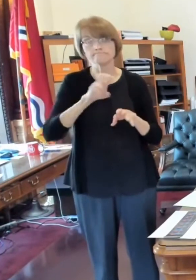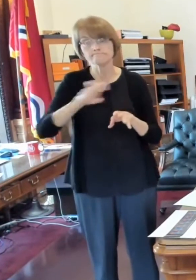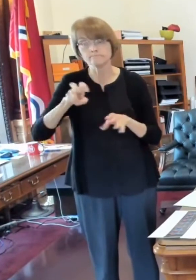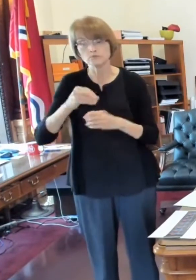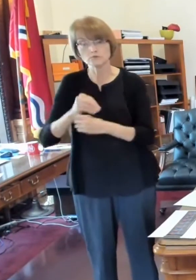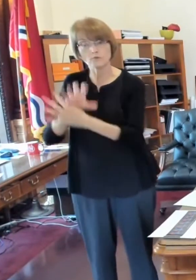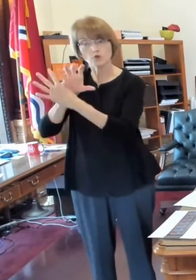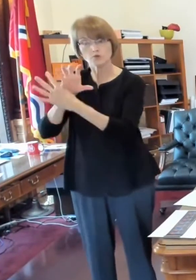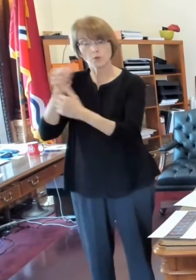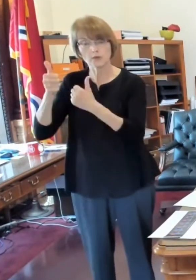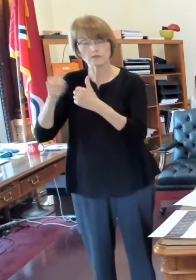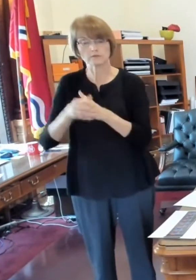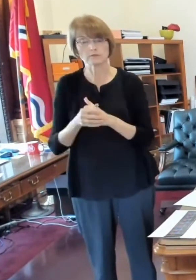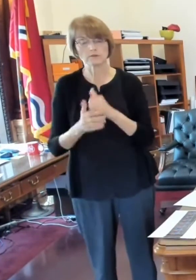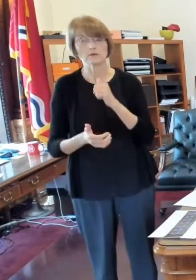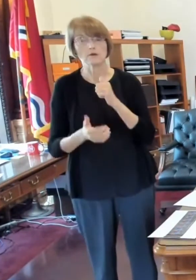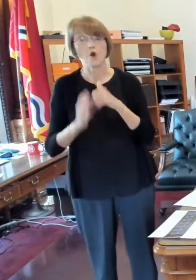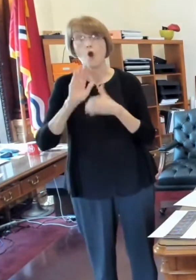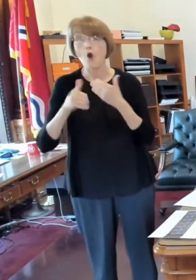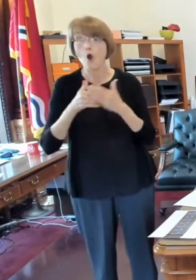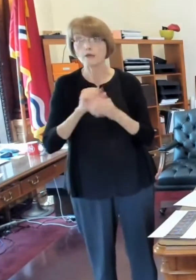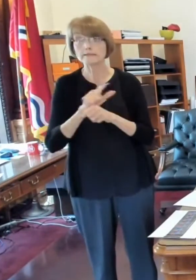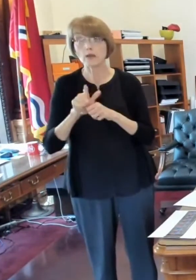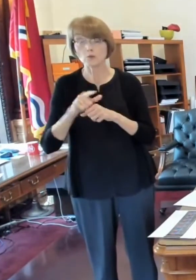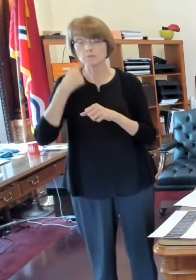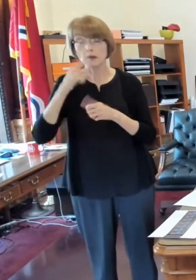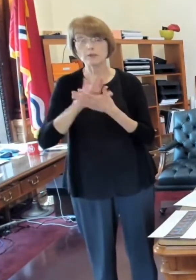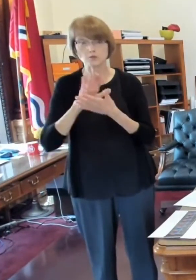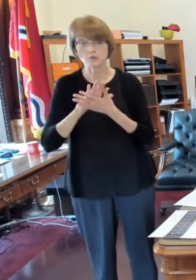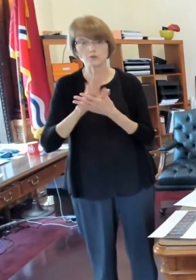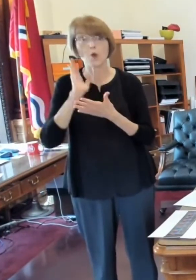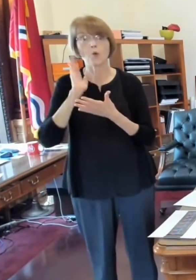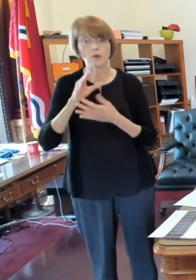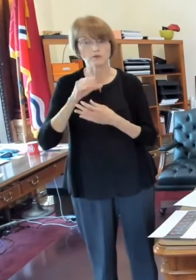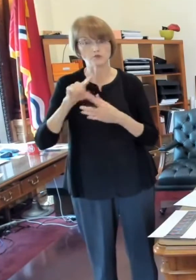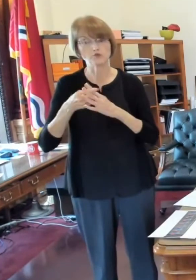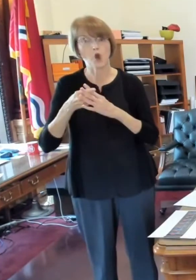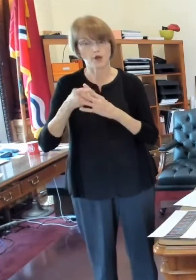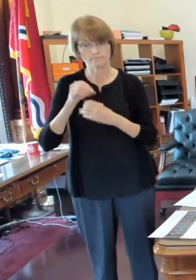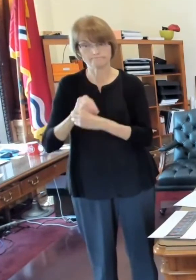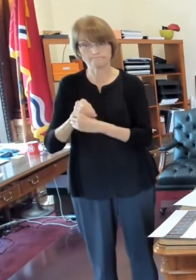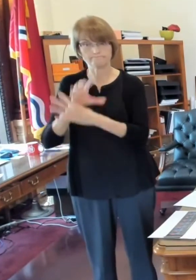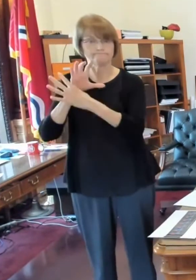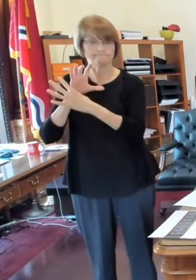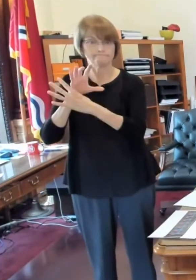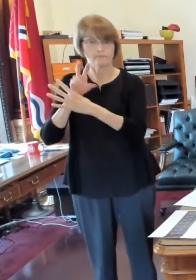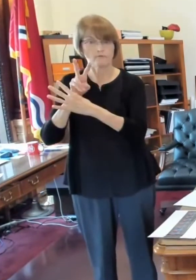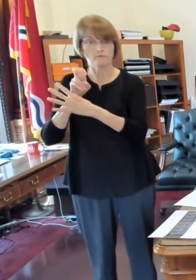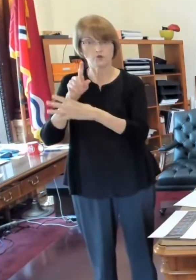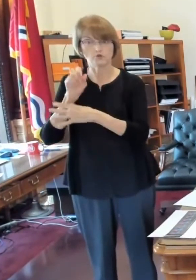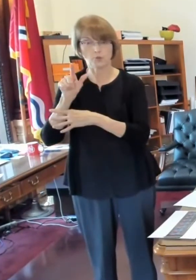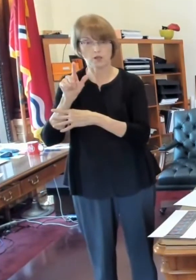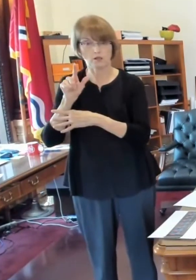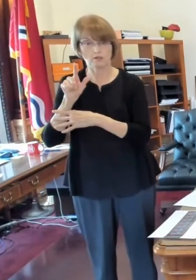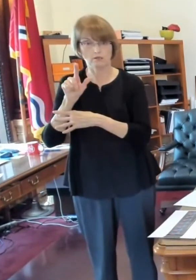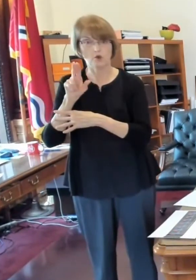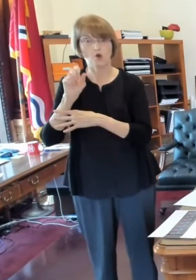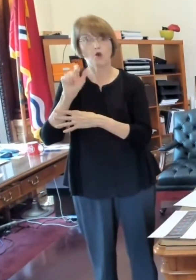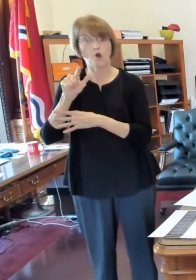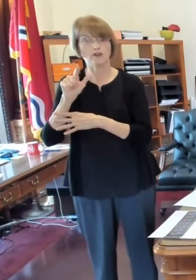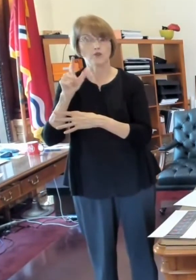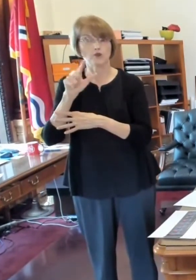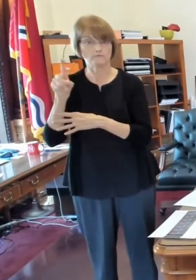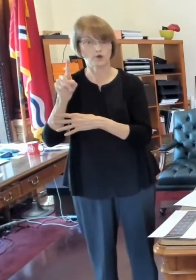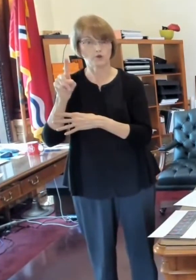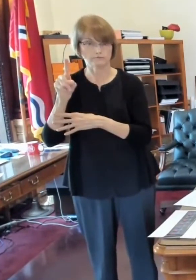So most schools, all the St. Louis public schools, are going virtual starting on August the